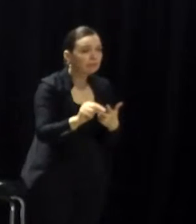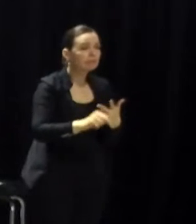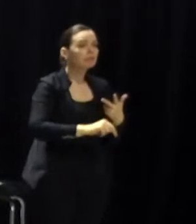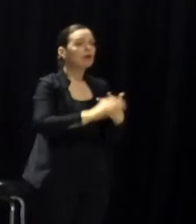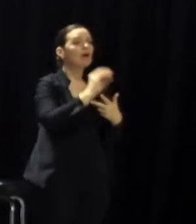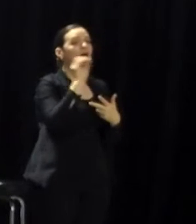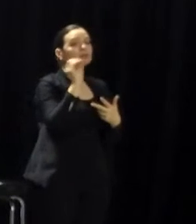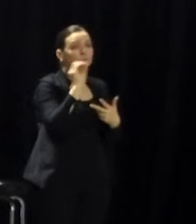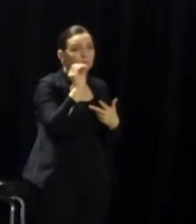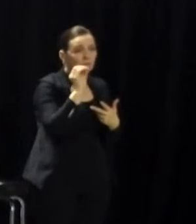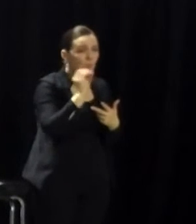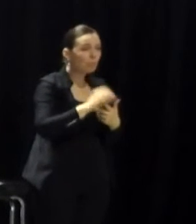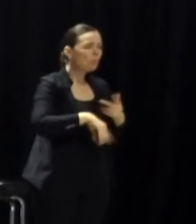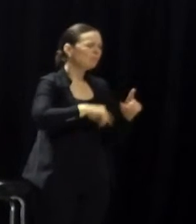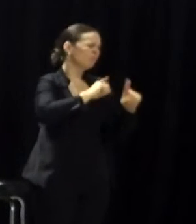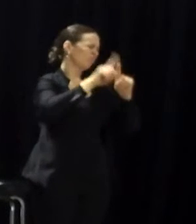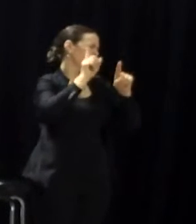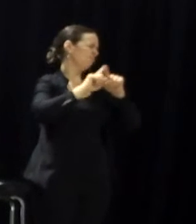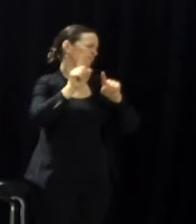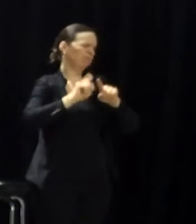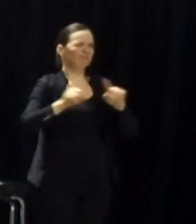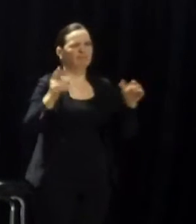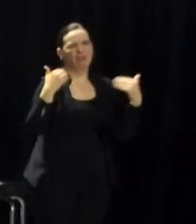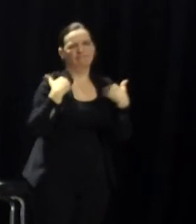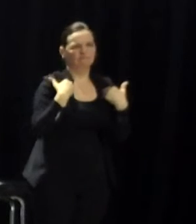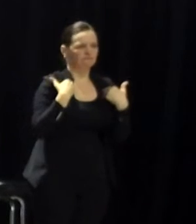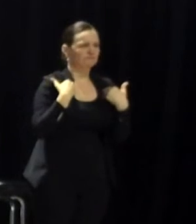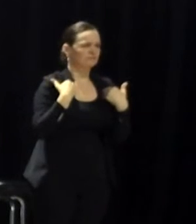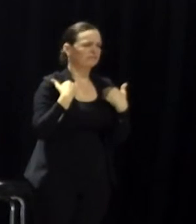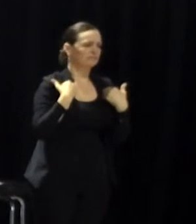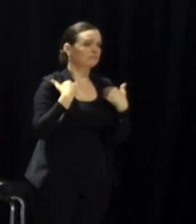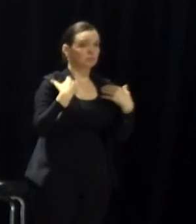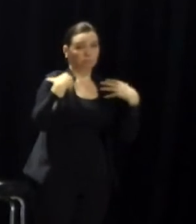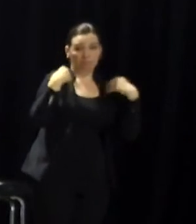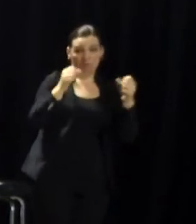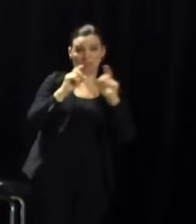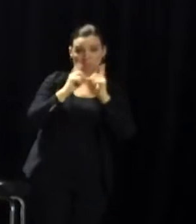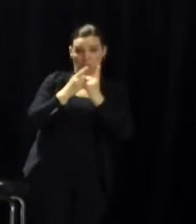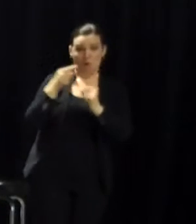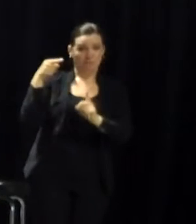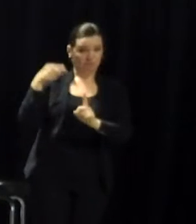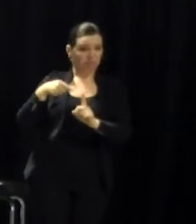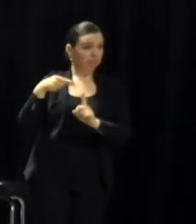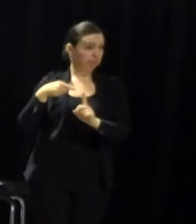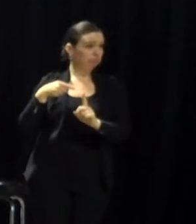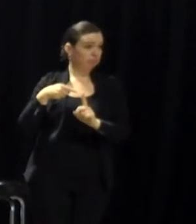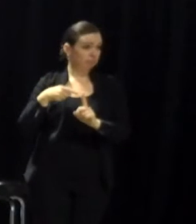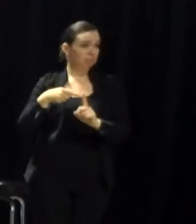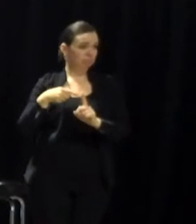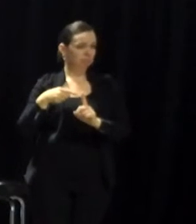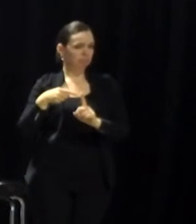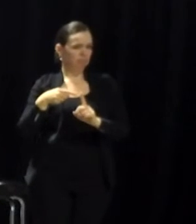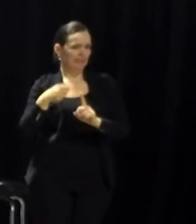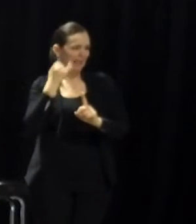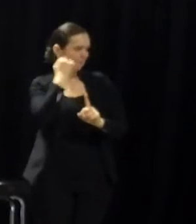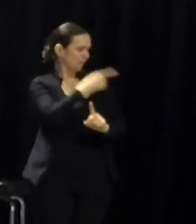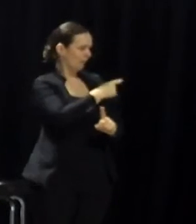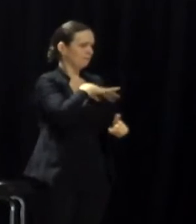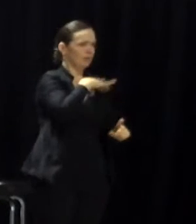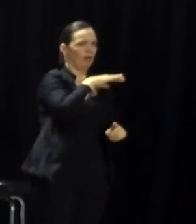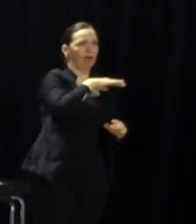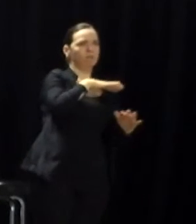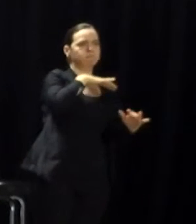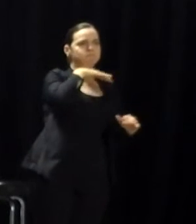capacity per day that a health department can do, and then it's that extra, so that the goal being that you're doing